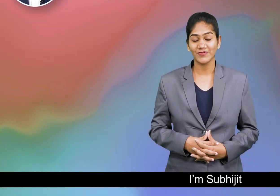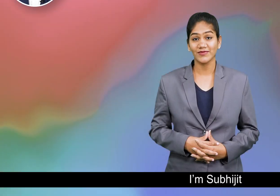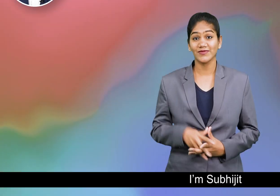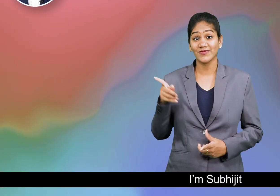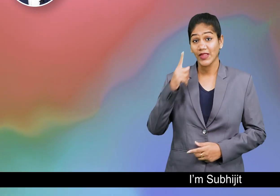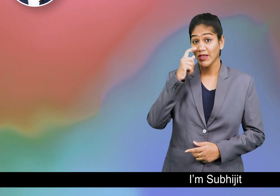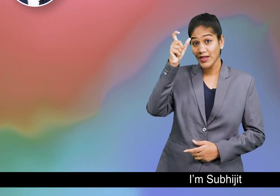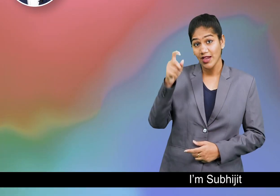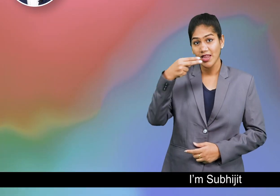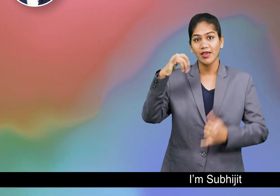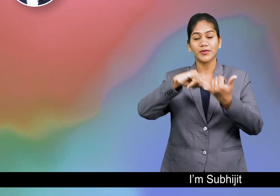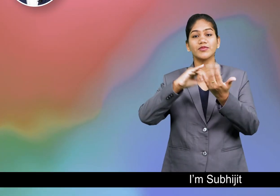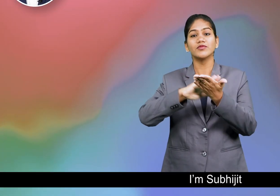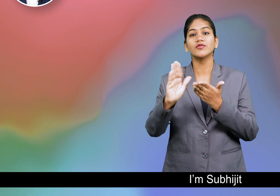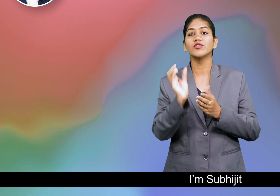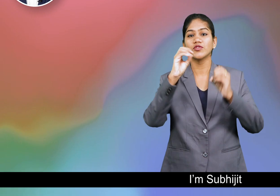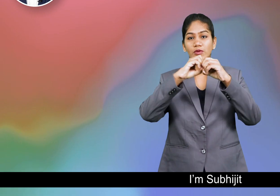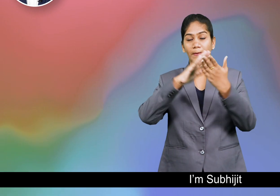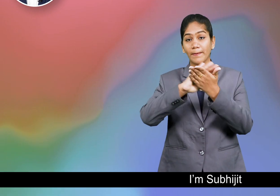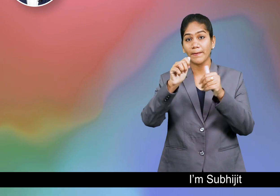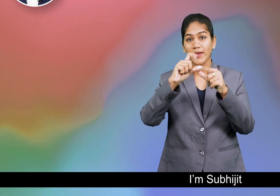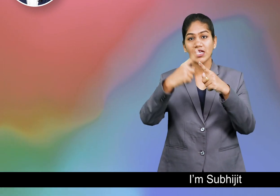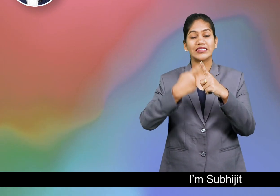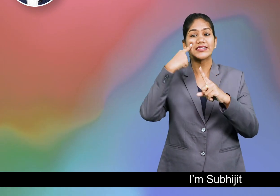I am Shubhajit,